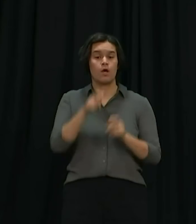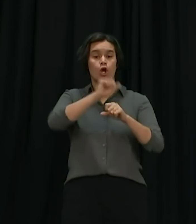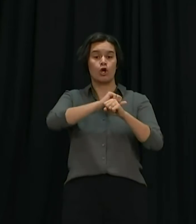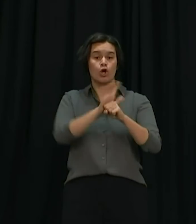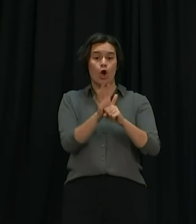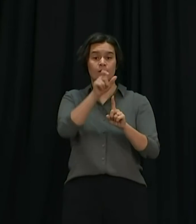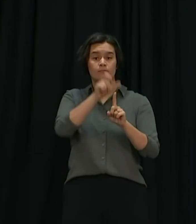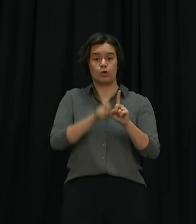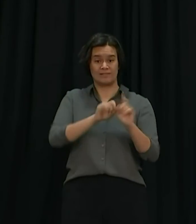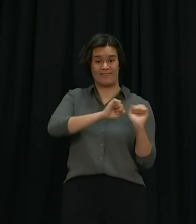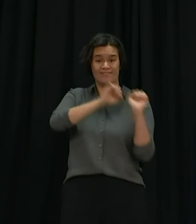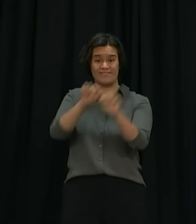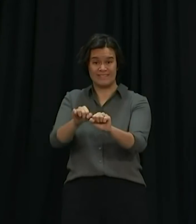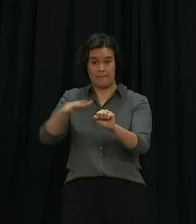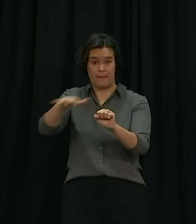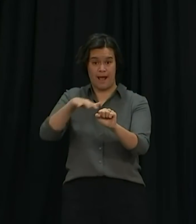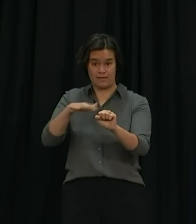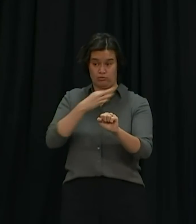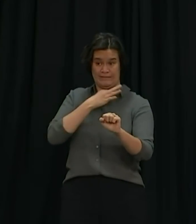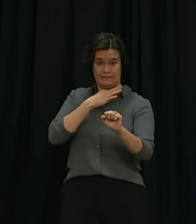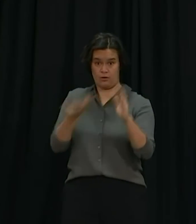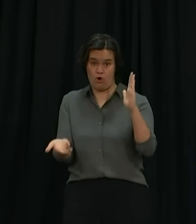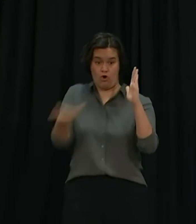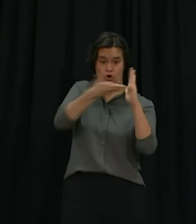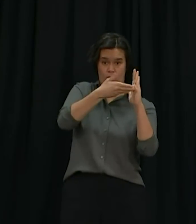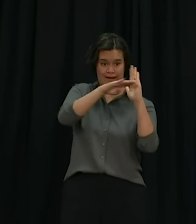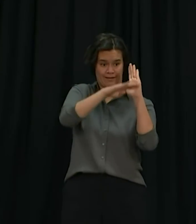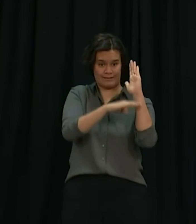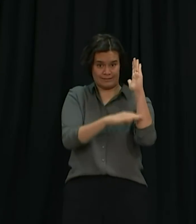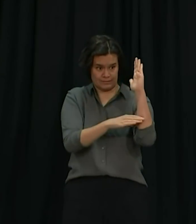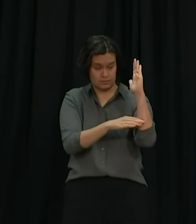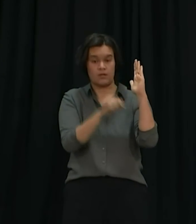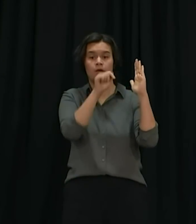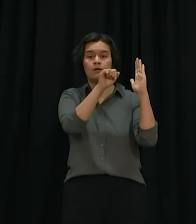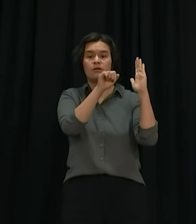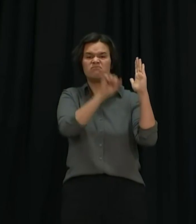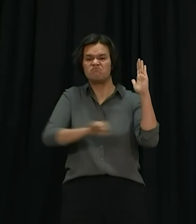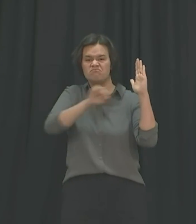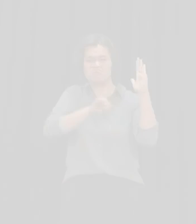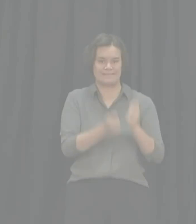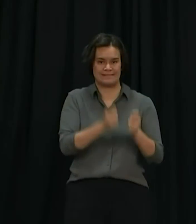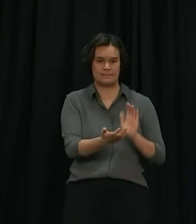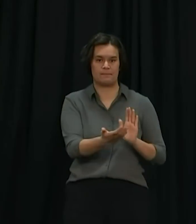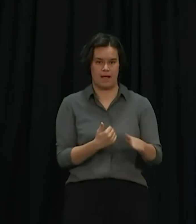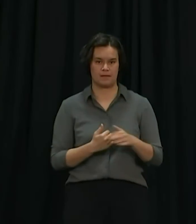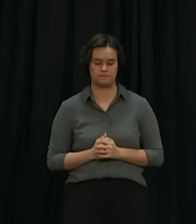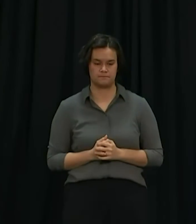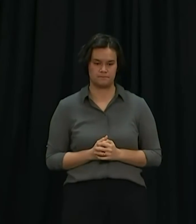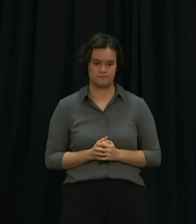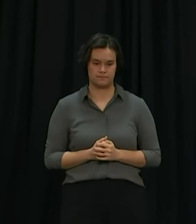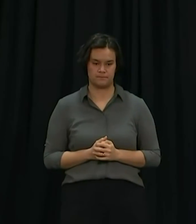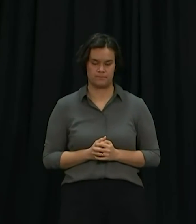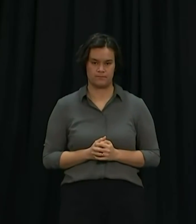after that time we're not concerned about ongoing transmission or public health risk. Yesterday was another